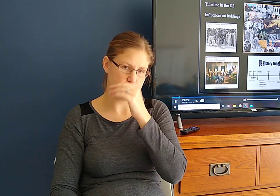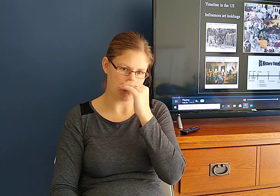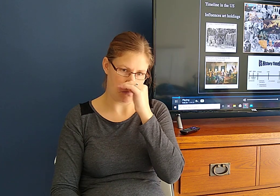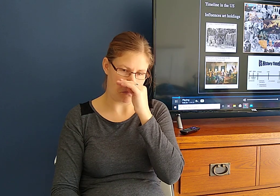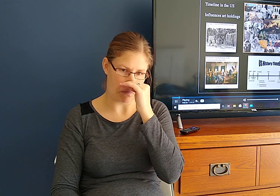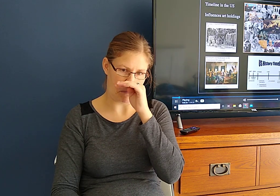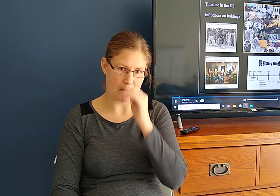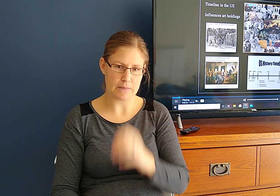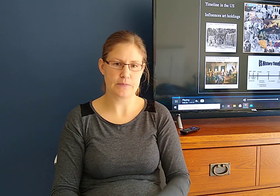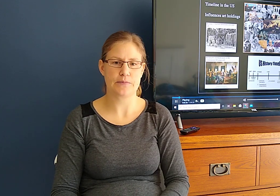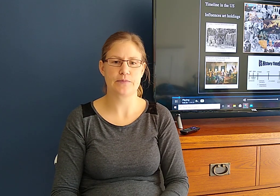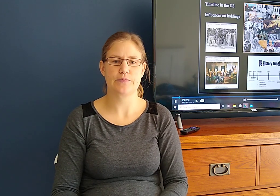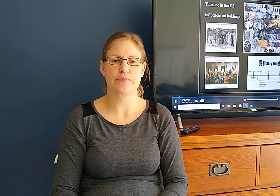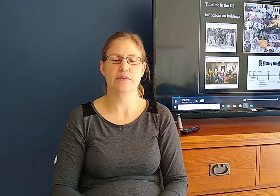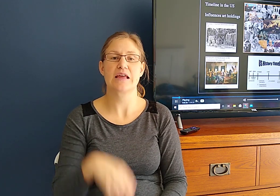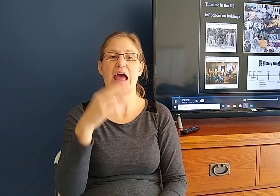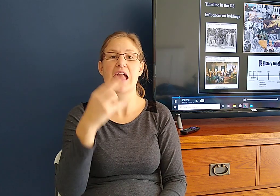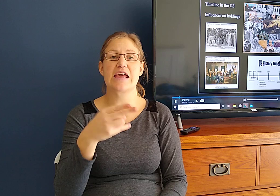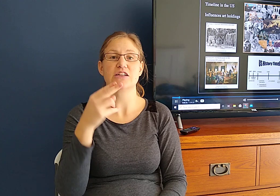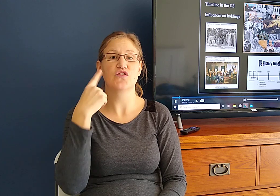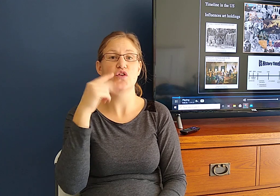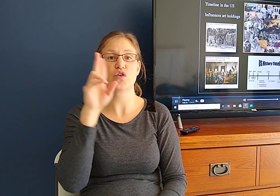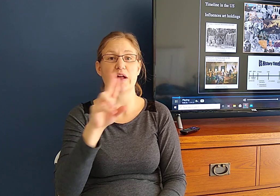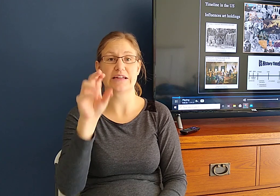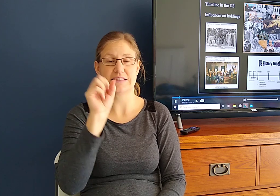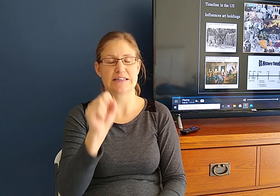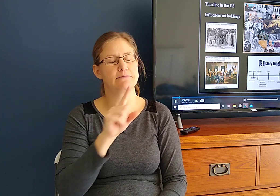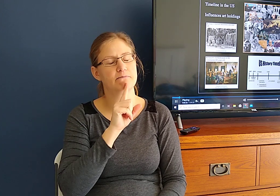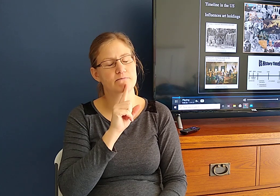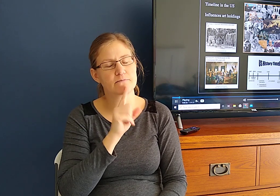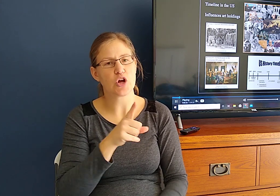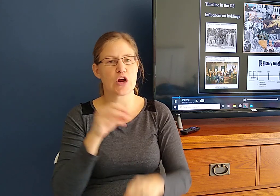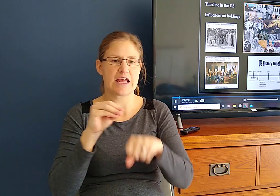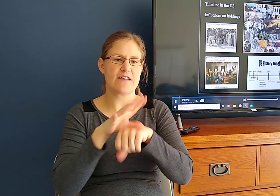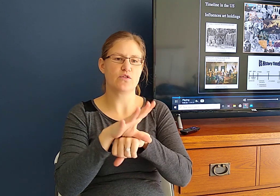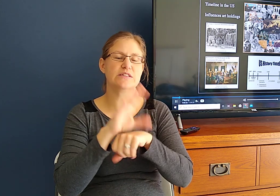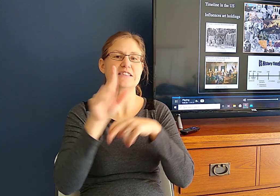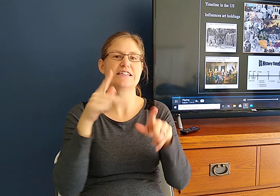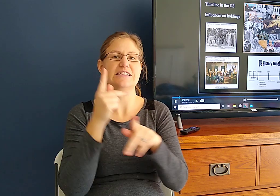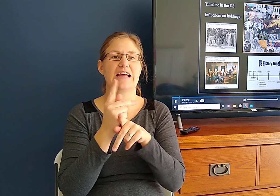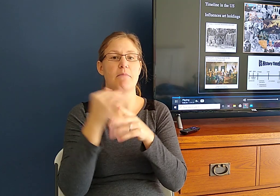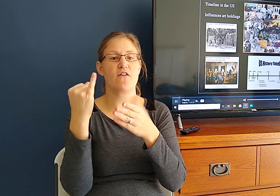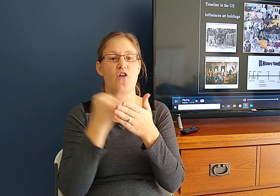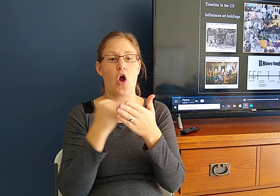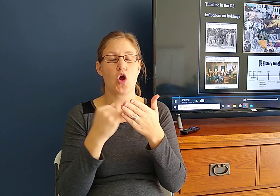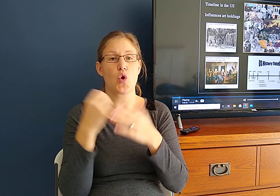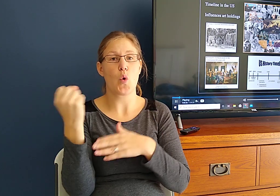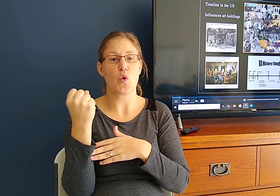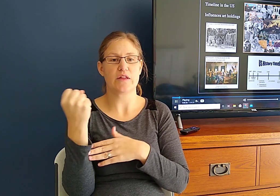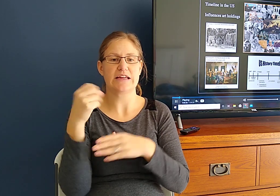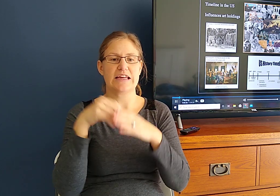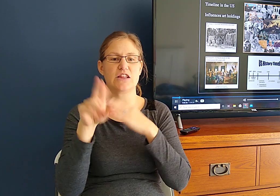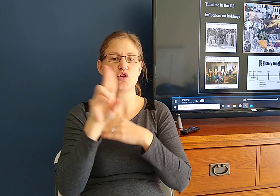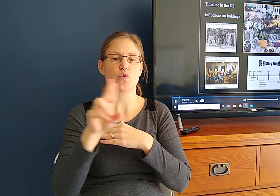The history of the United States has definitely influenced the types of art holdings in our U.S. art